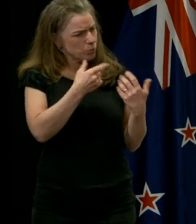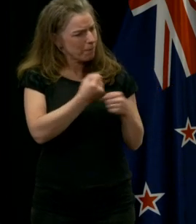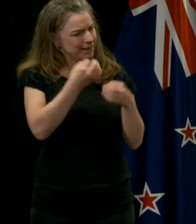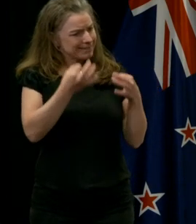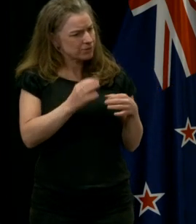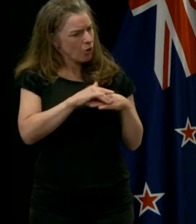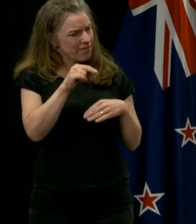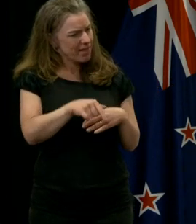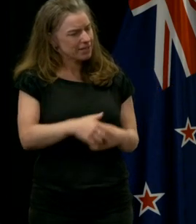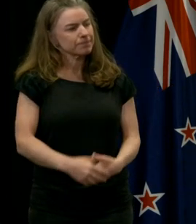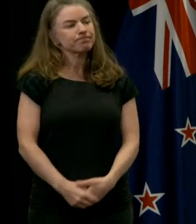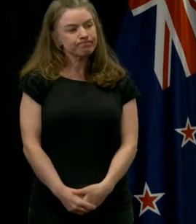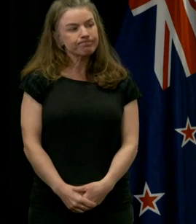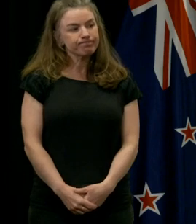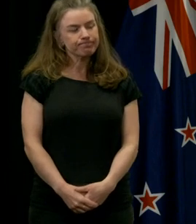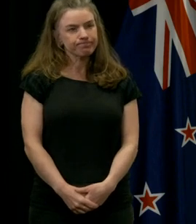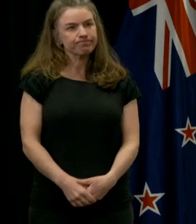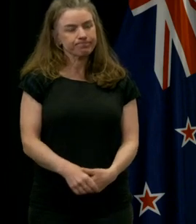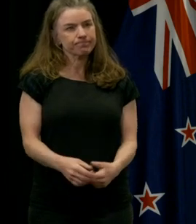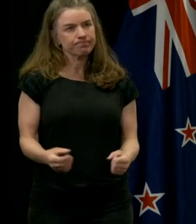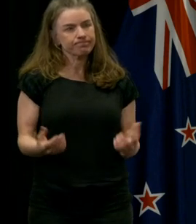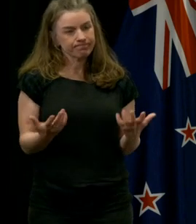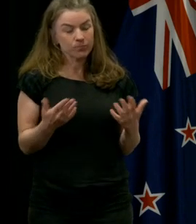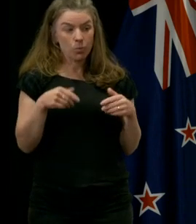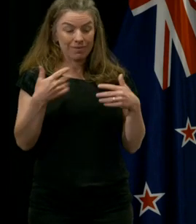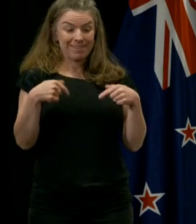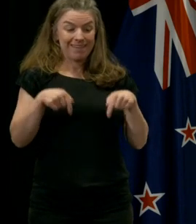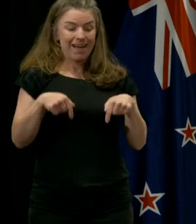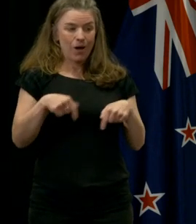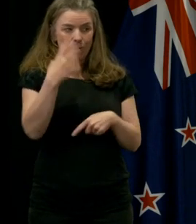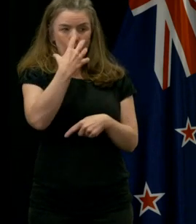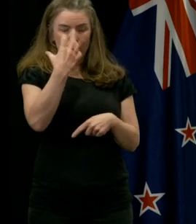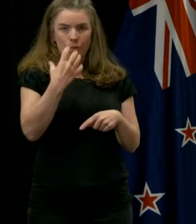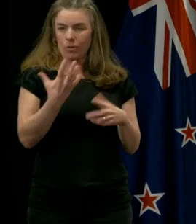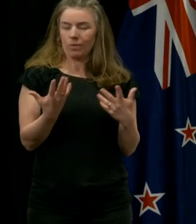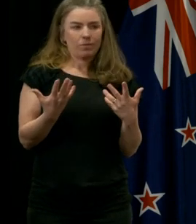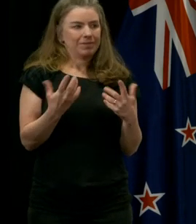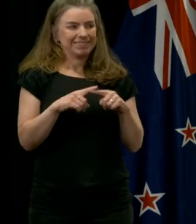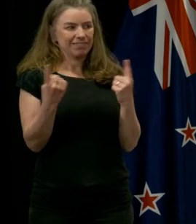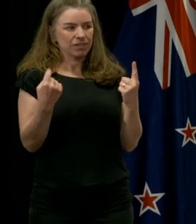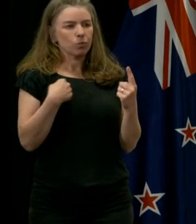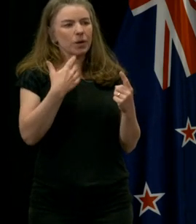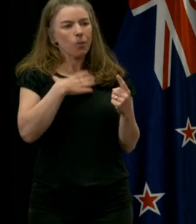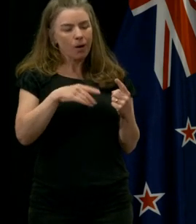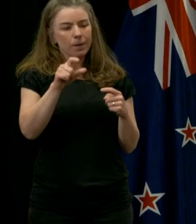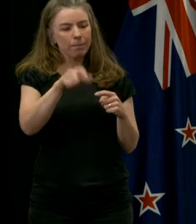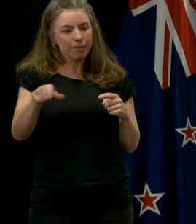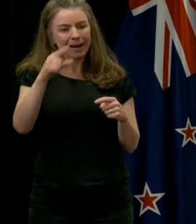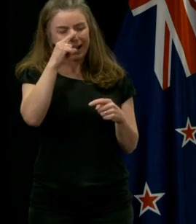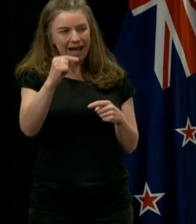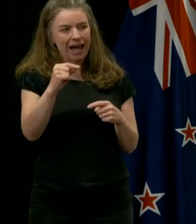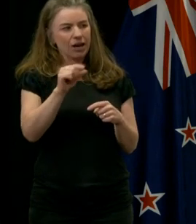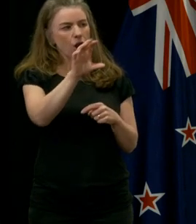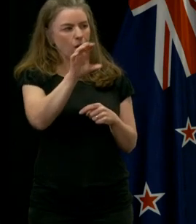thing for me is we are in extraordinary times here, and we need to make sure that this lending is getting to the people who need